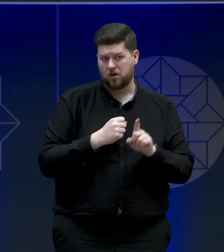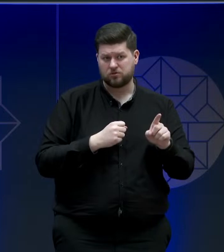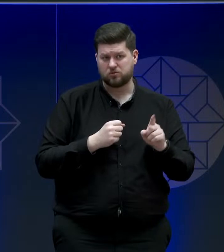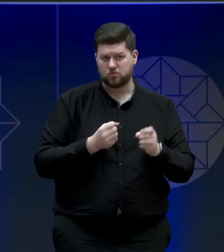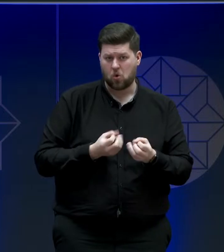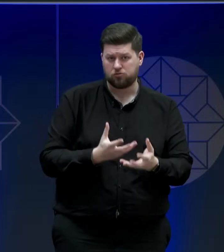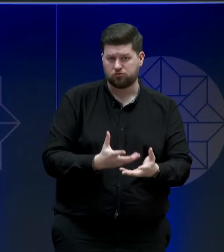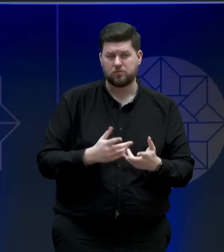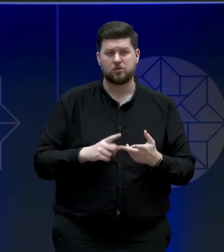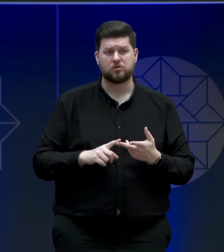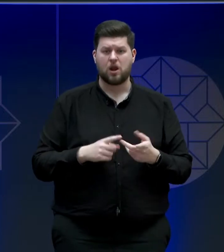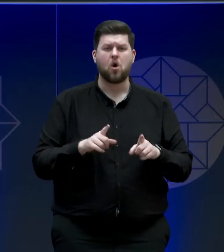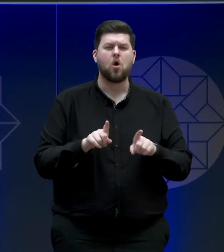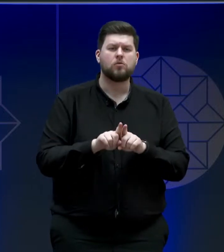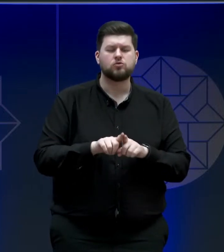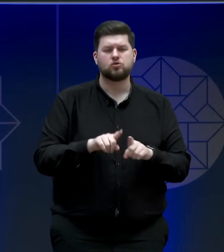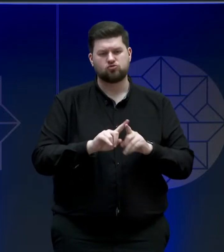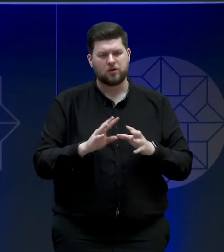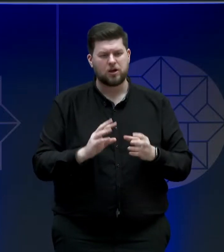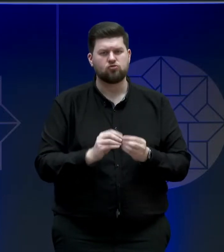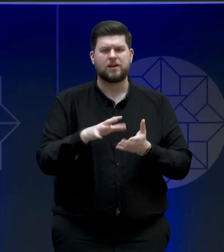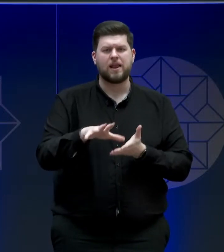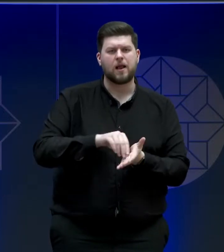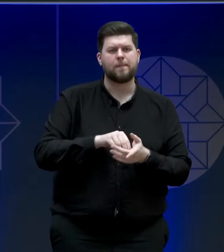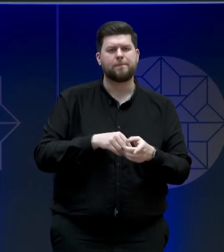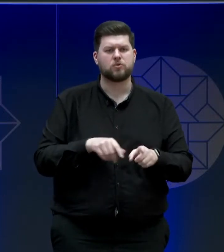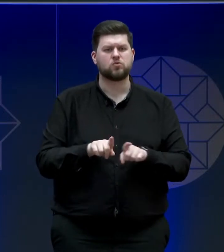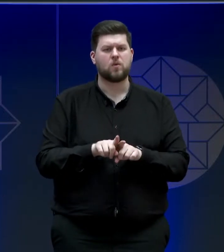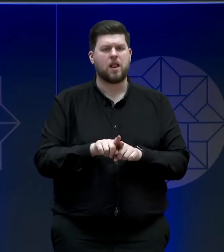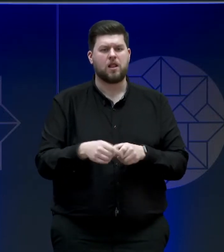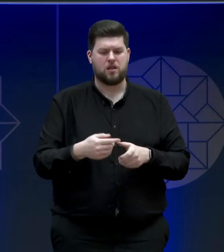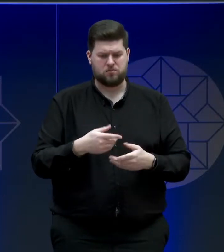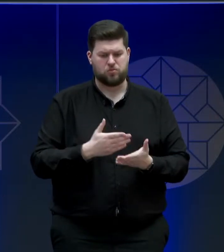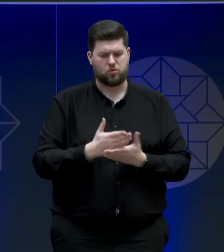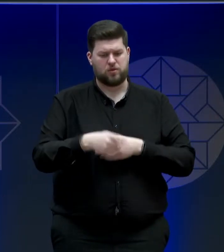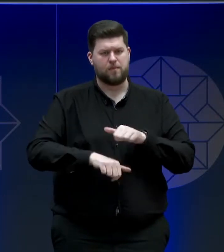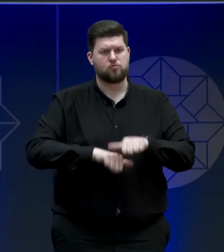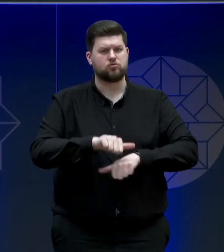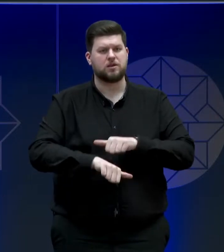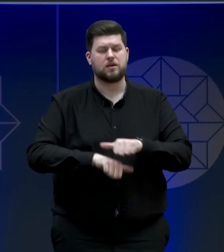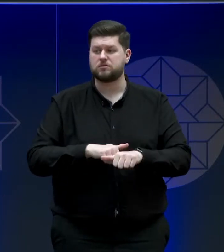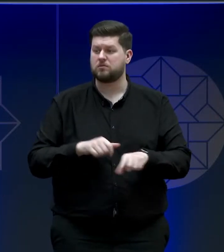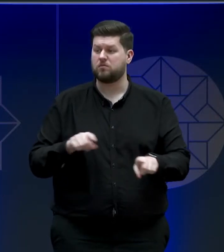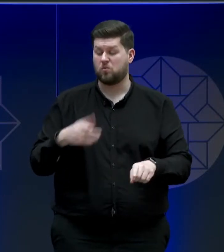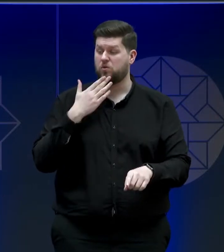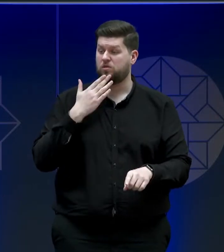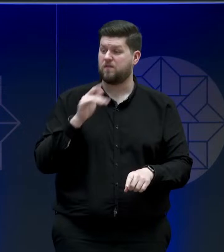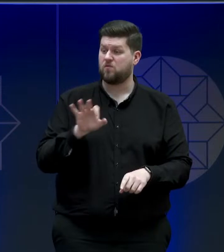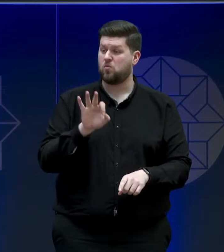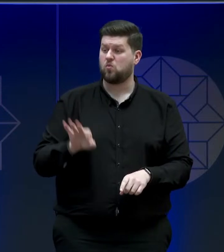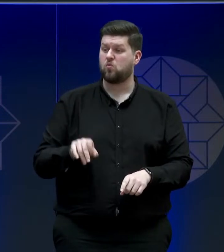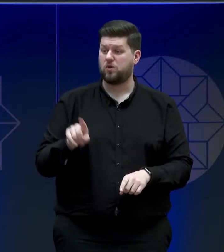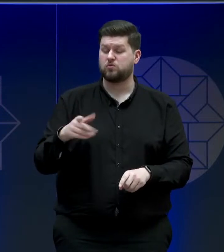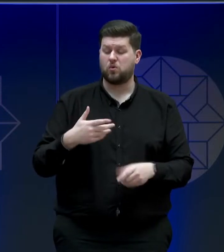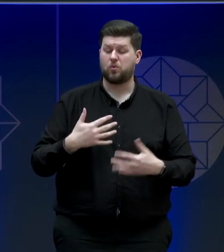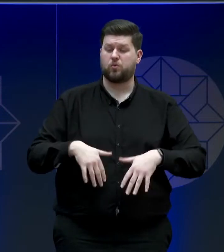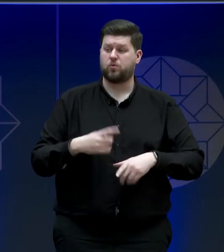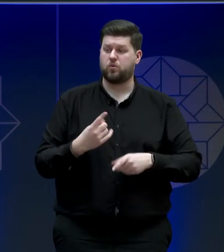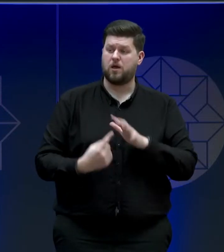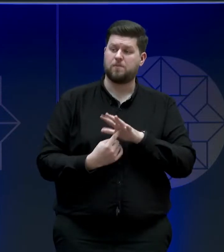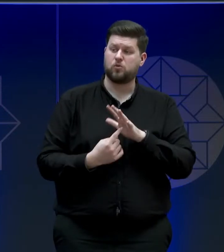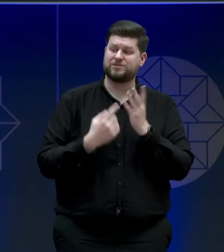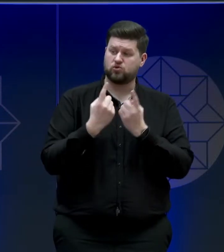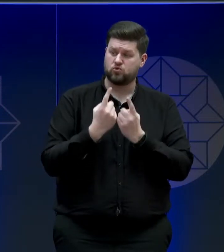generate wealth in the process when we do the clinical trials. Thank you. Well, I think, thank you for the question. It's really an important issue because